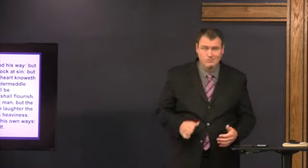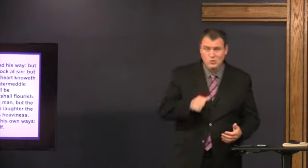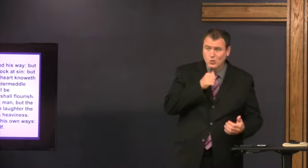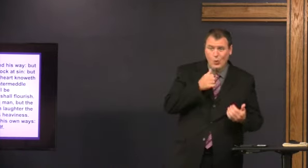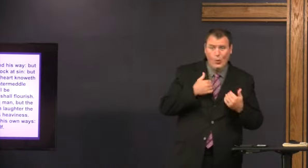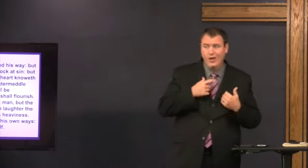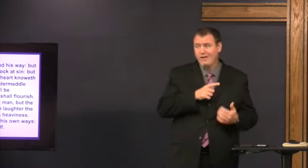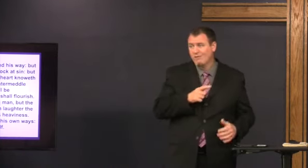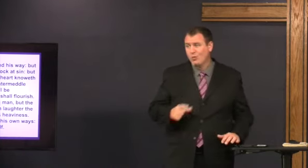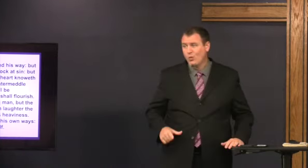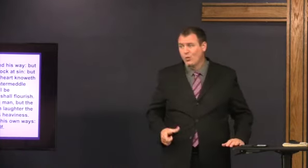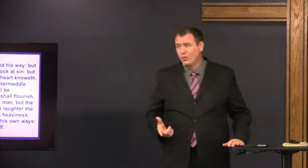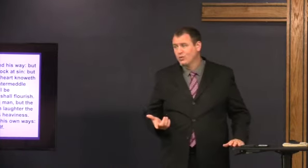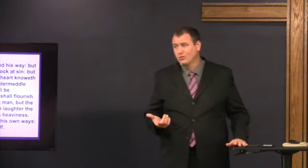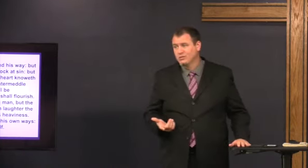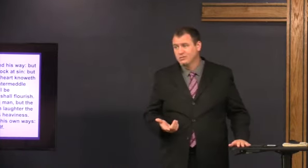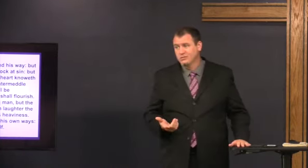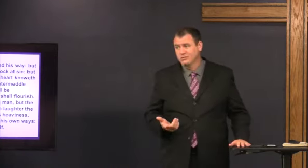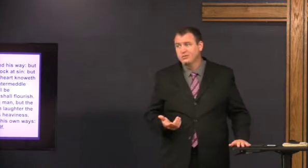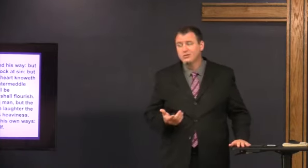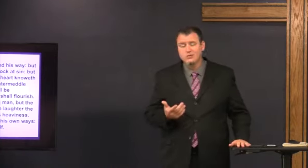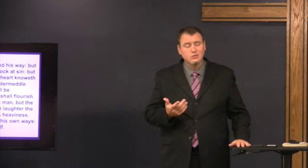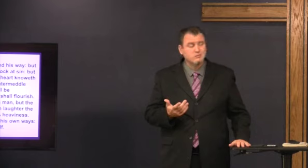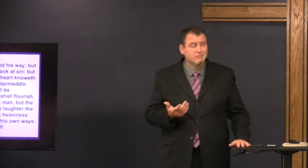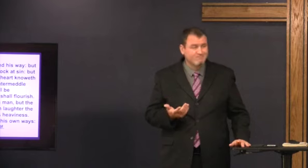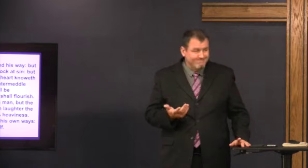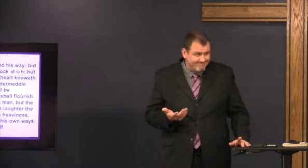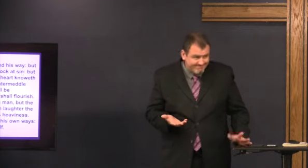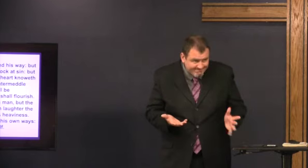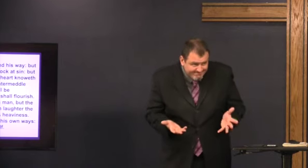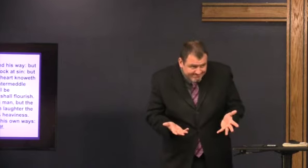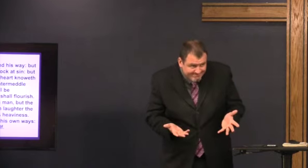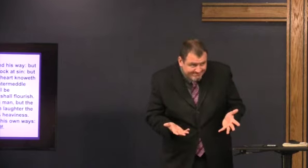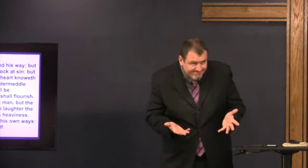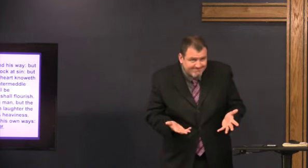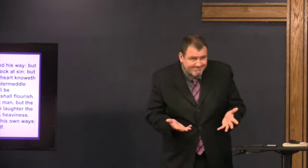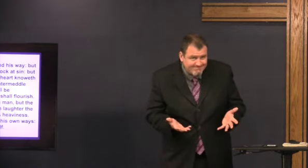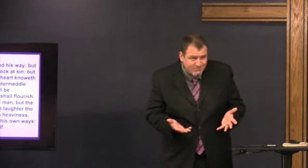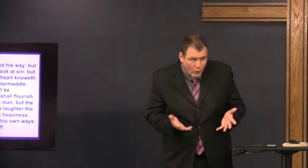But really, it's pretty simple. He didn't have the Lord.